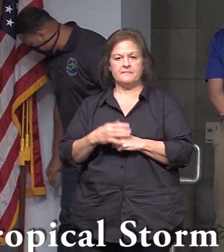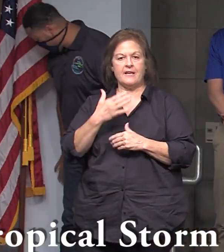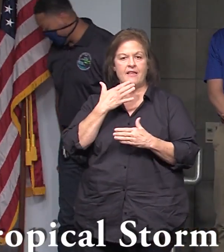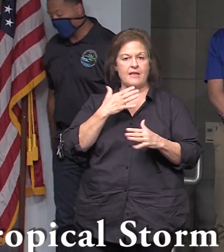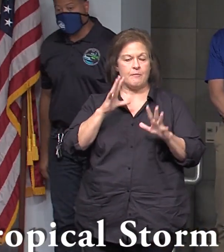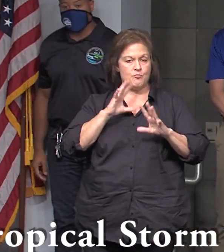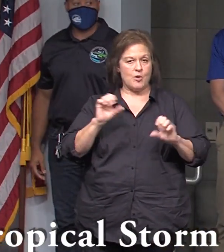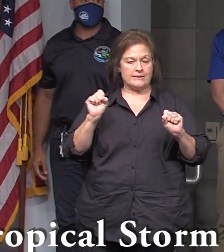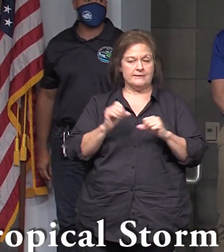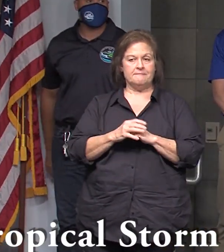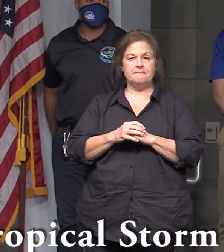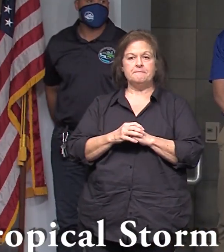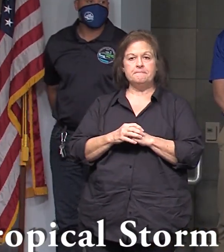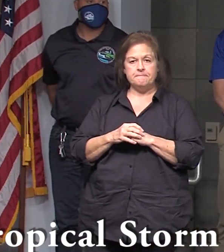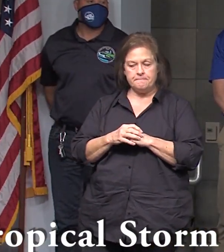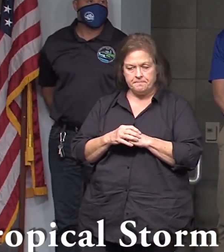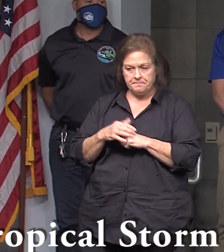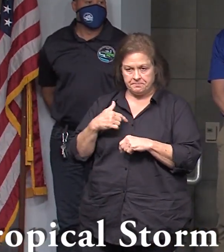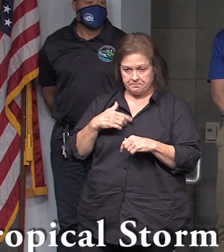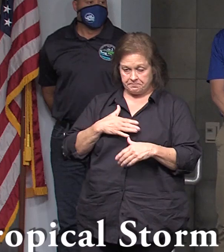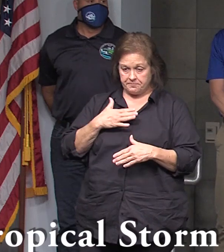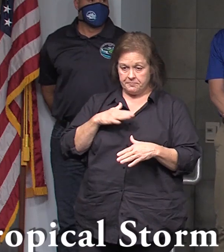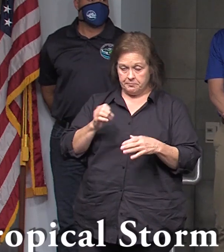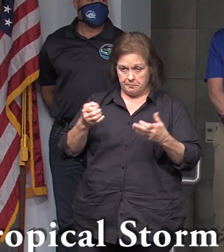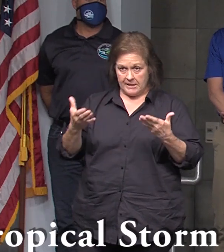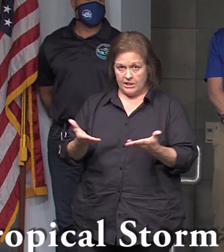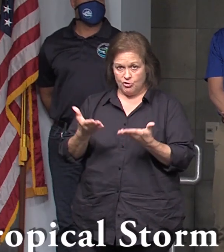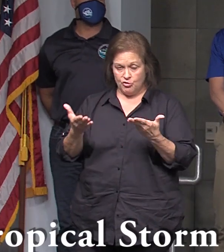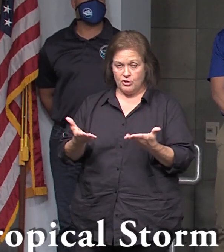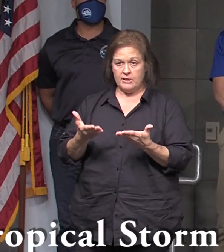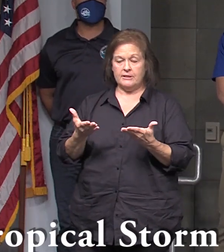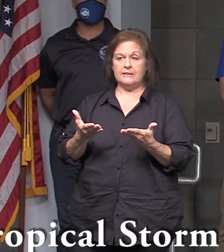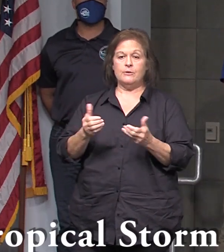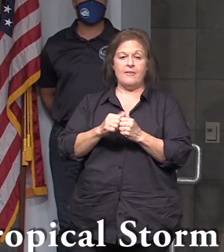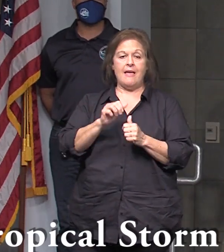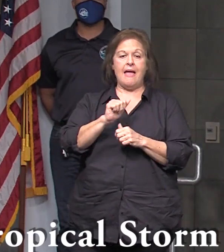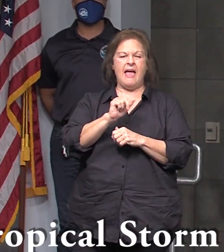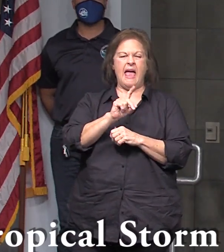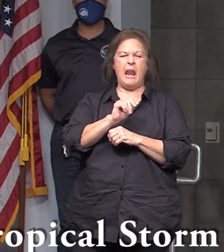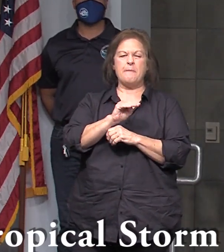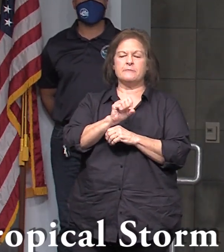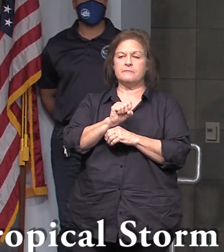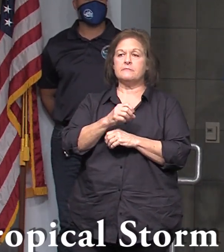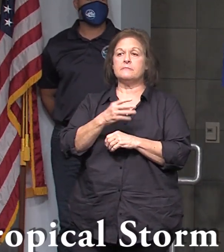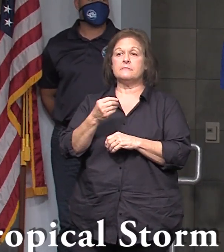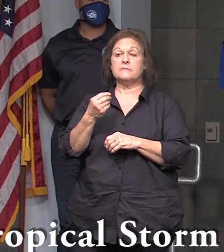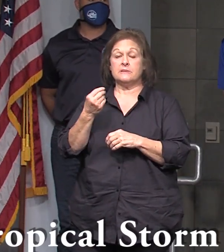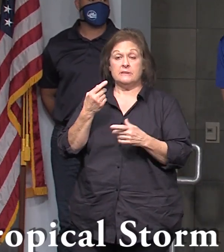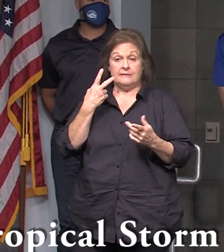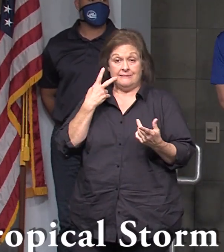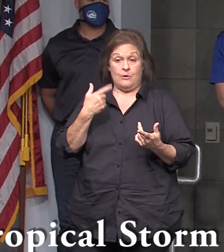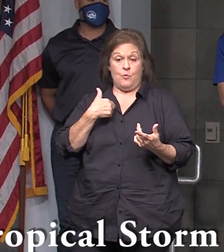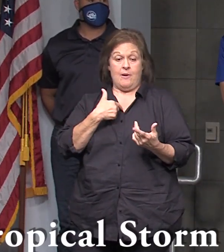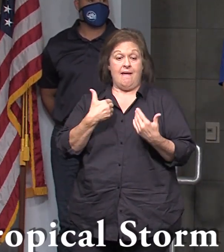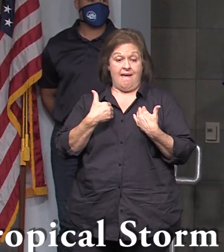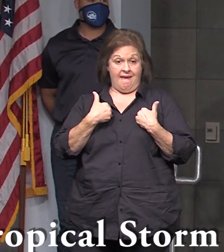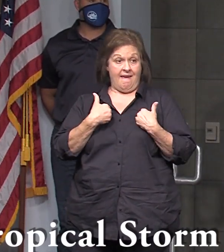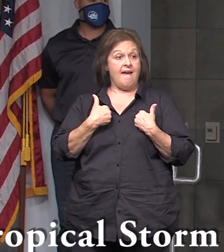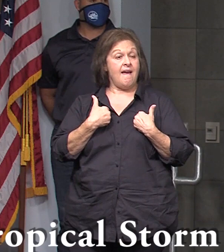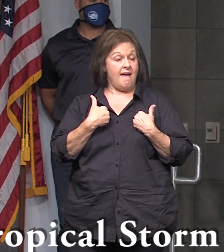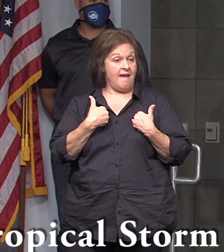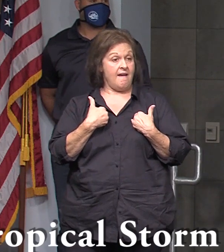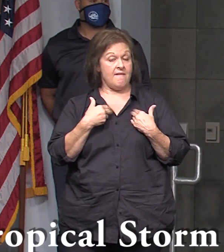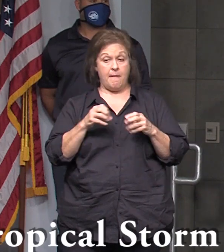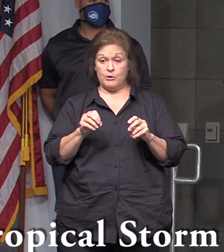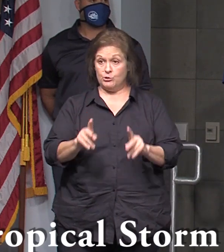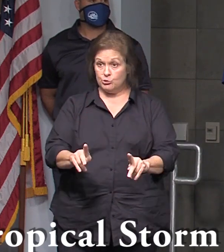Thank you, Madam President. I'm glad to be here today with Director Adams. As most other folks have said, we've had an opportunity to prepare in the last couple